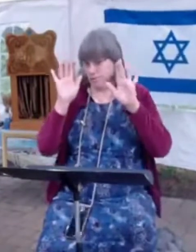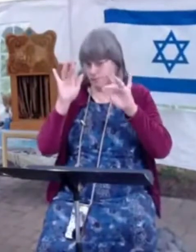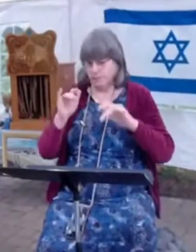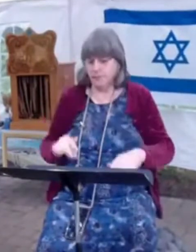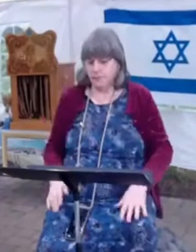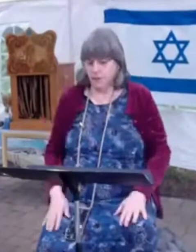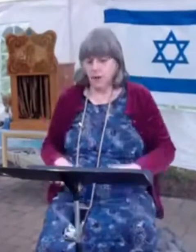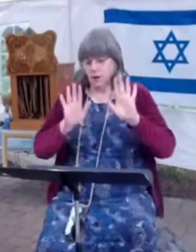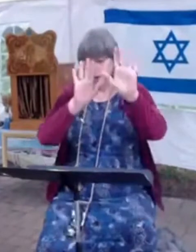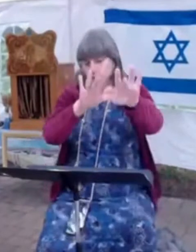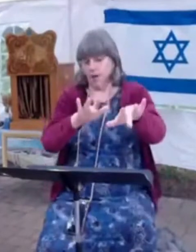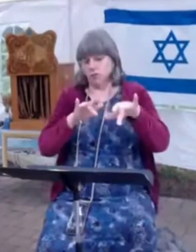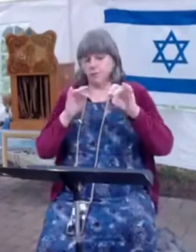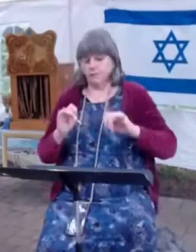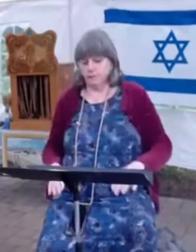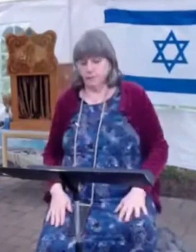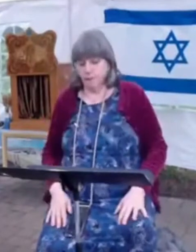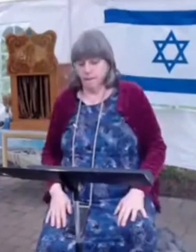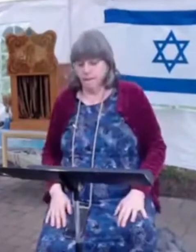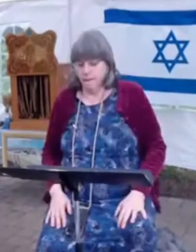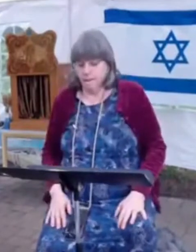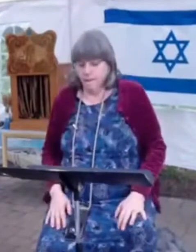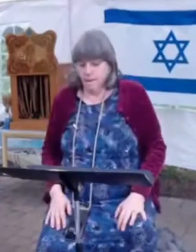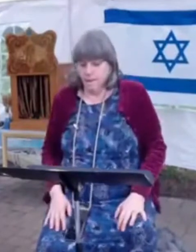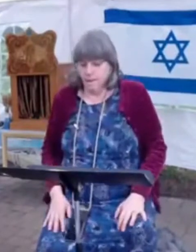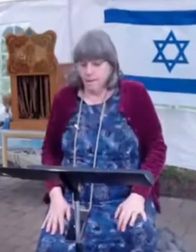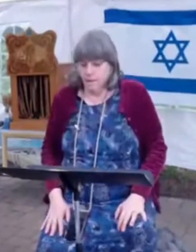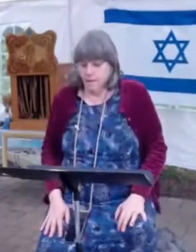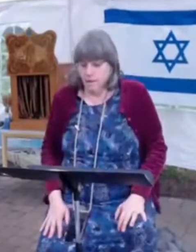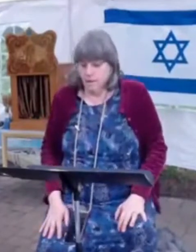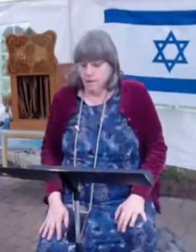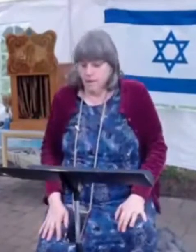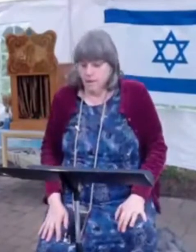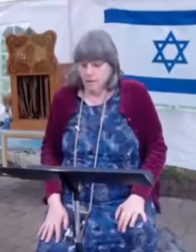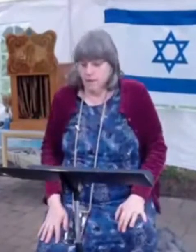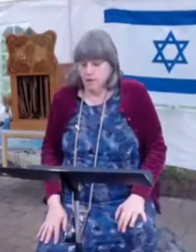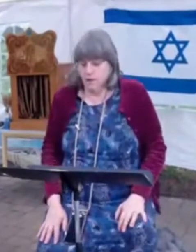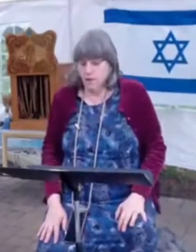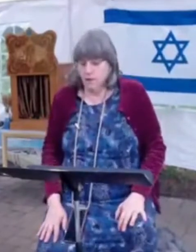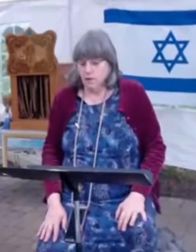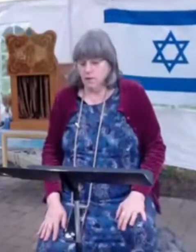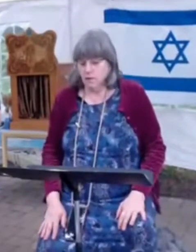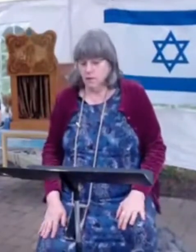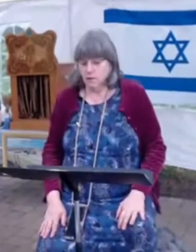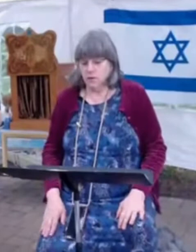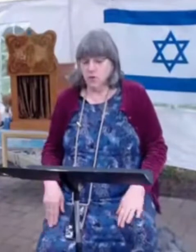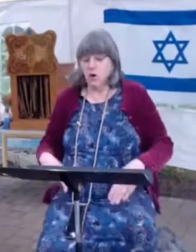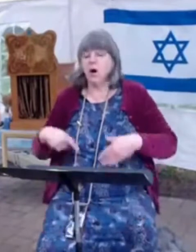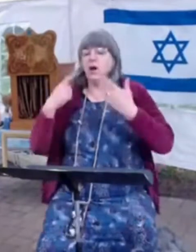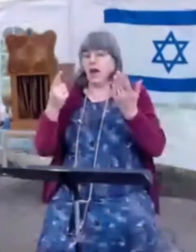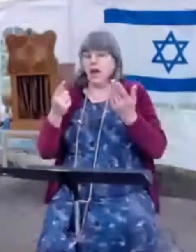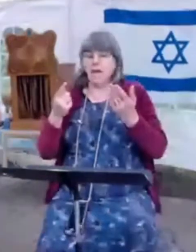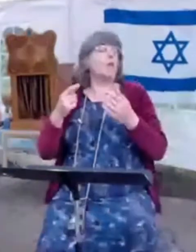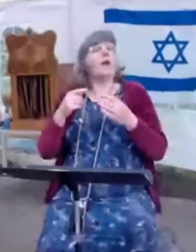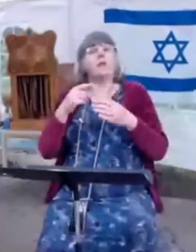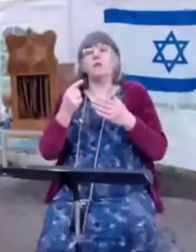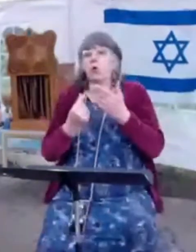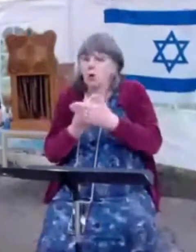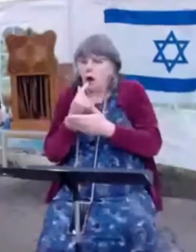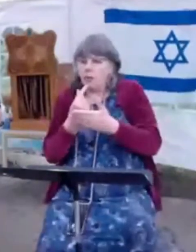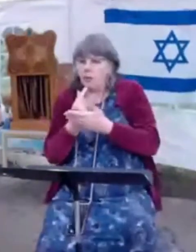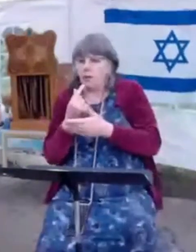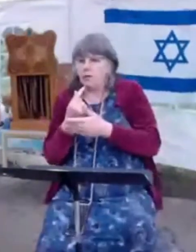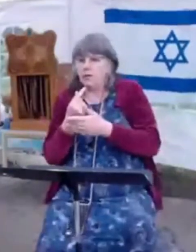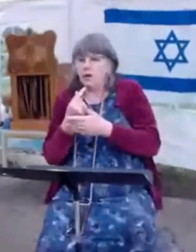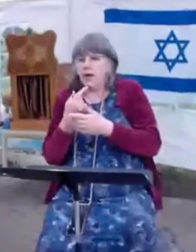text, the proclaiming of the Besorah is the proclaiming of the soon arrival of Hashem's kingdom on earth. A